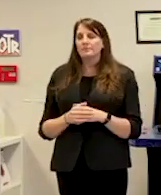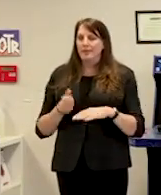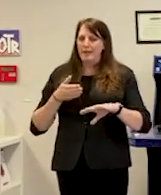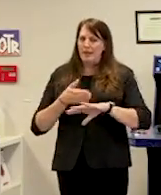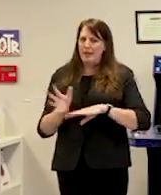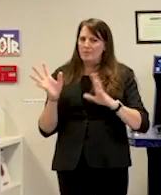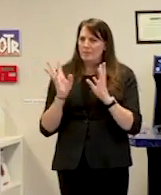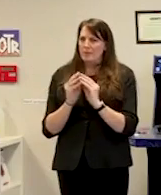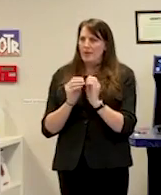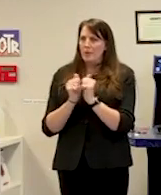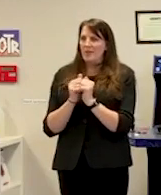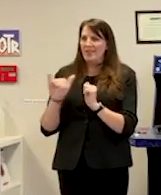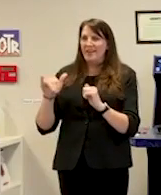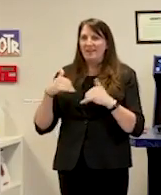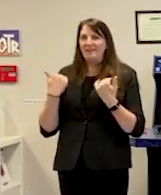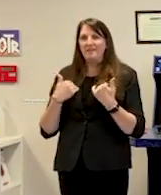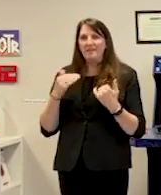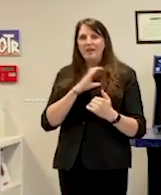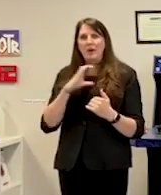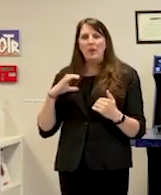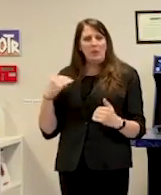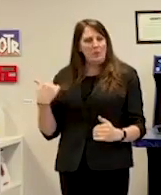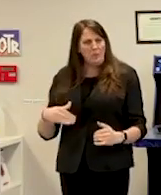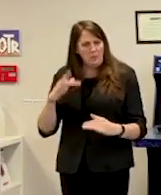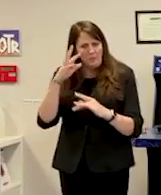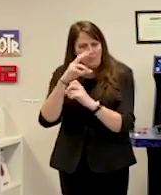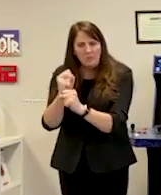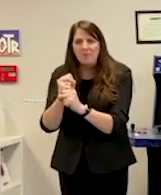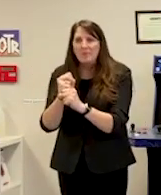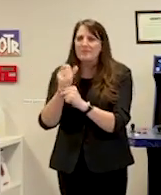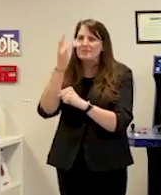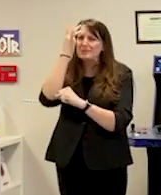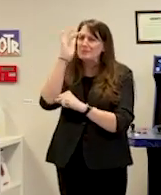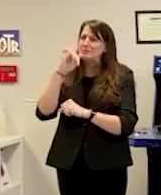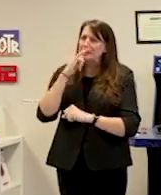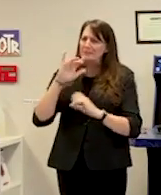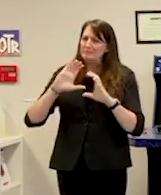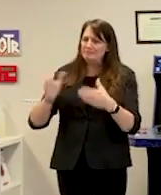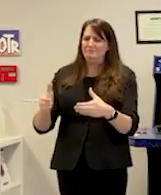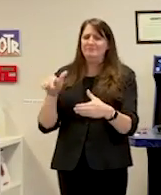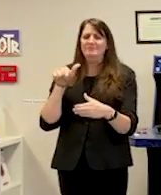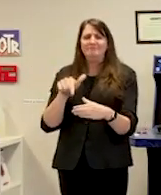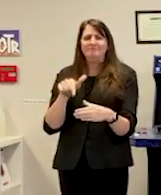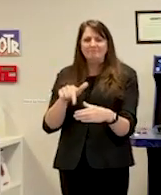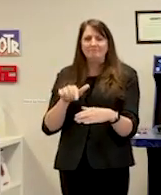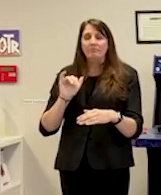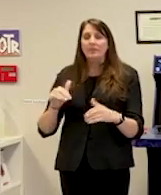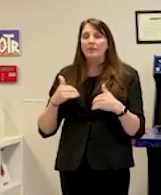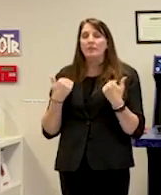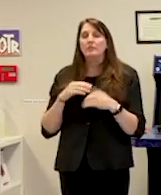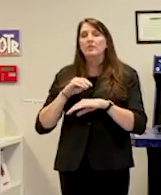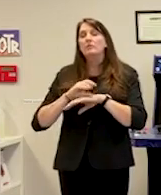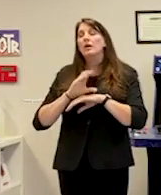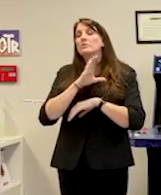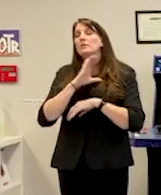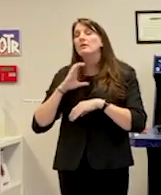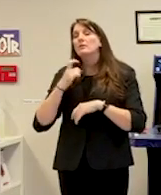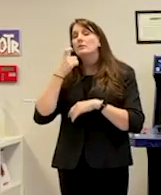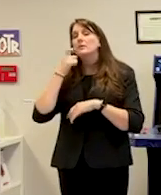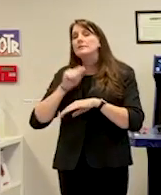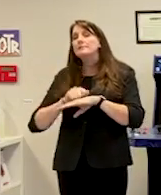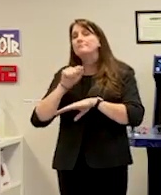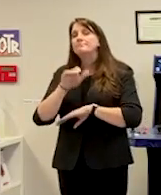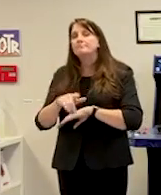Council, we have an incredibly bright group of kids. The Youth Advisory Council recently submitted a